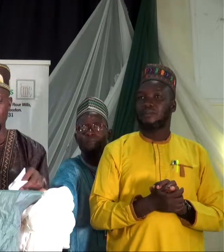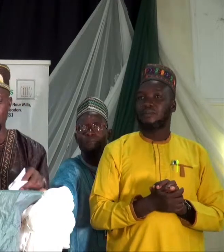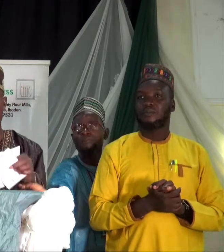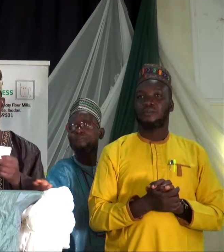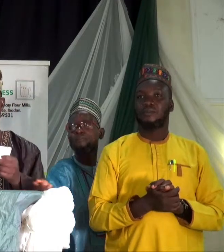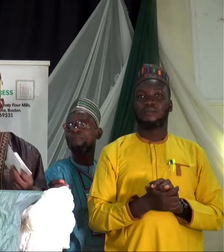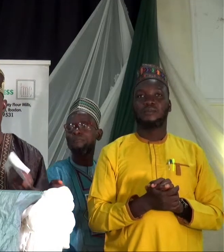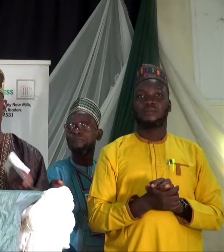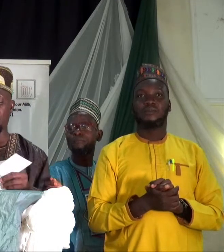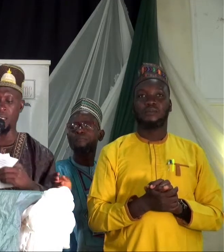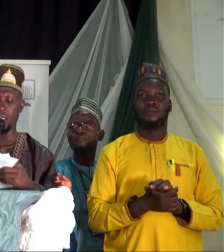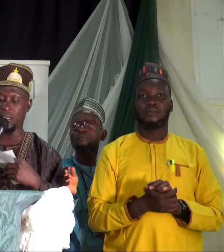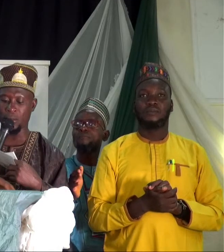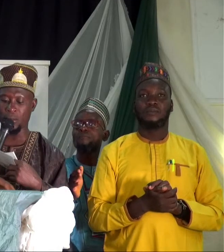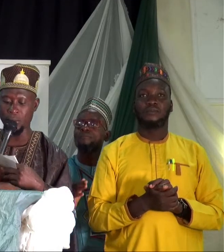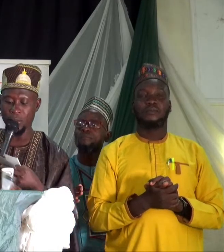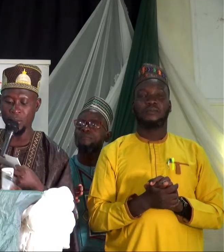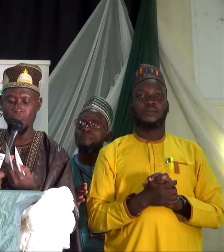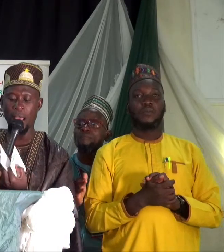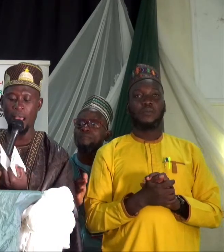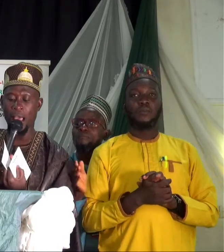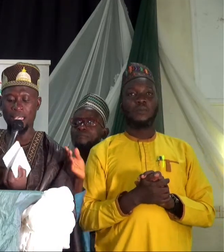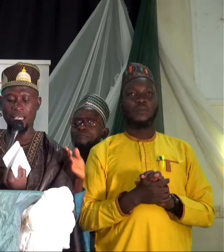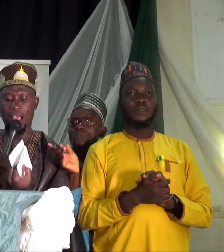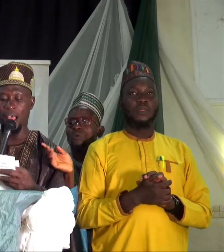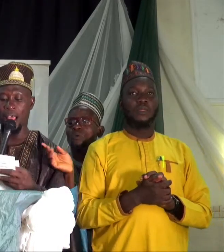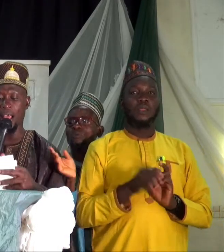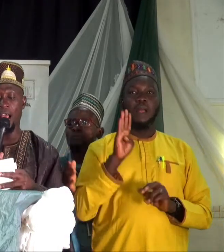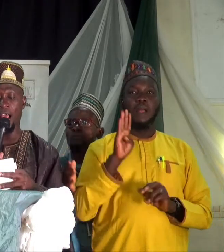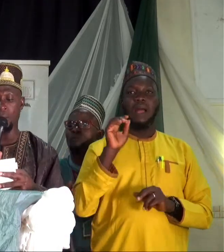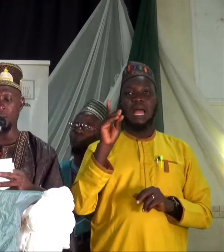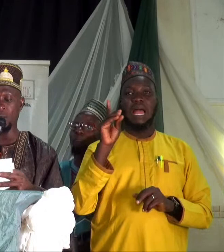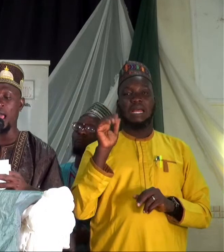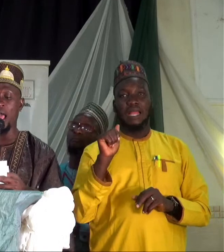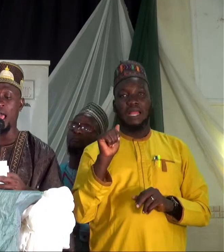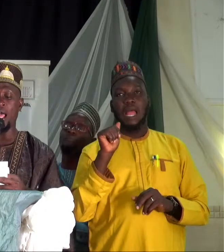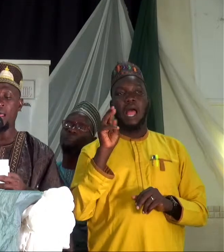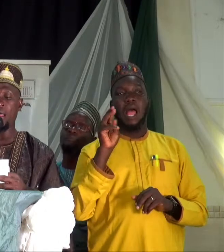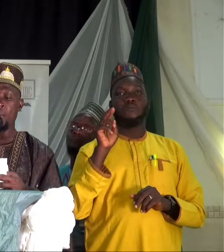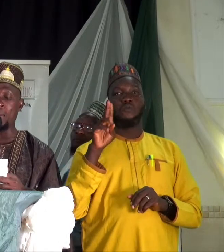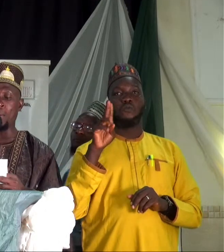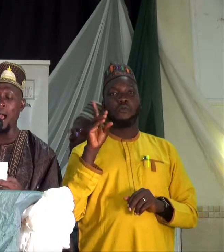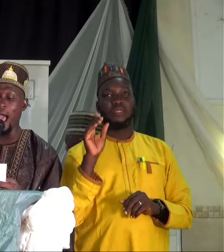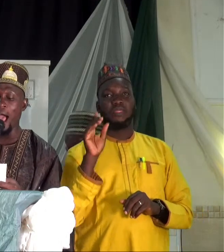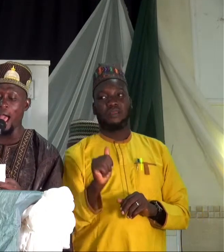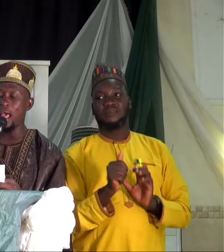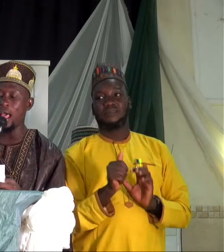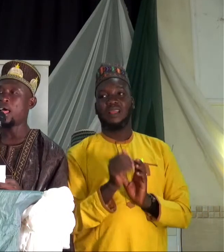esa mari. Baba amuda. Baba wa